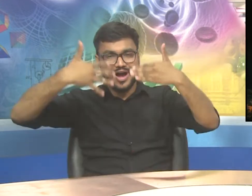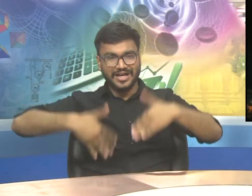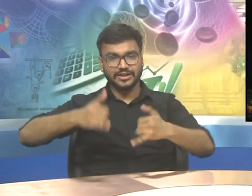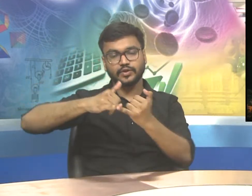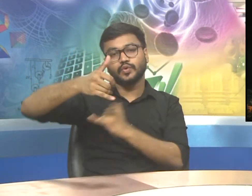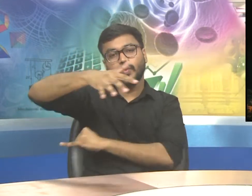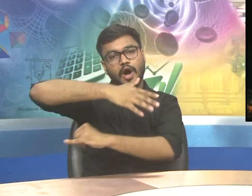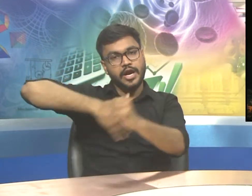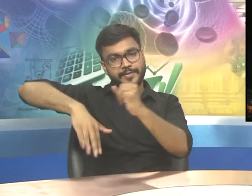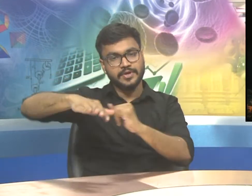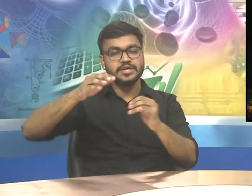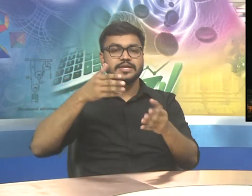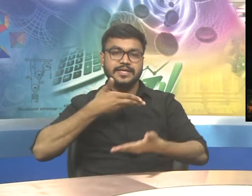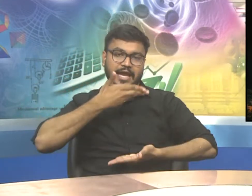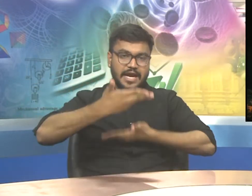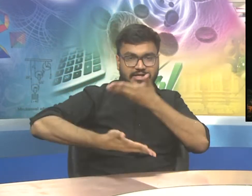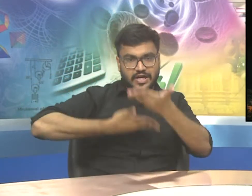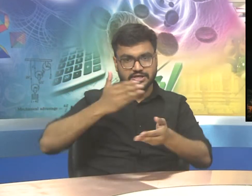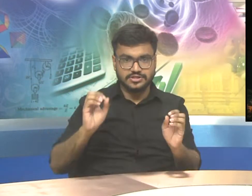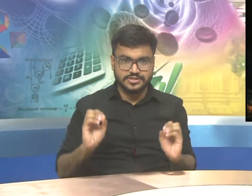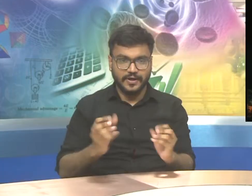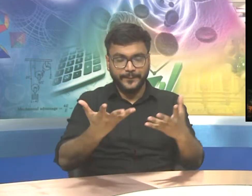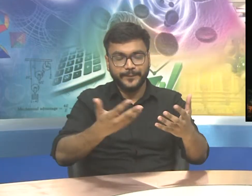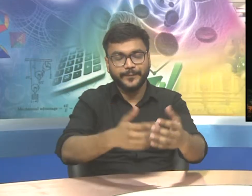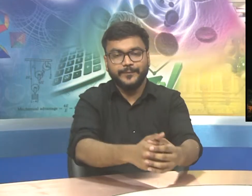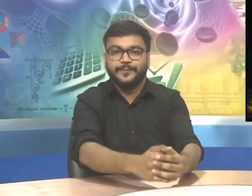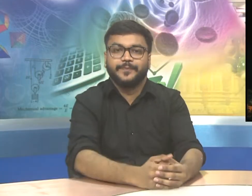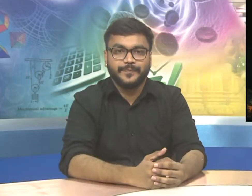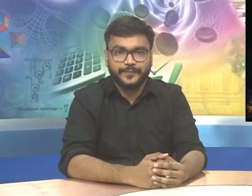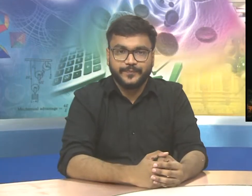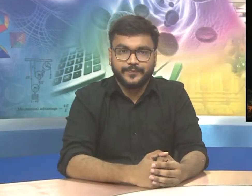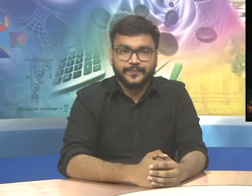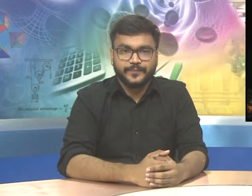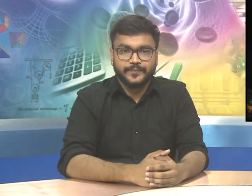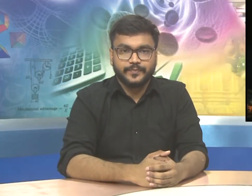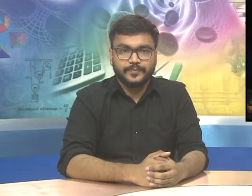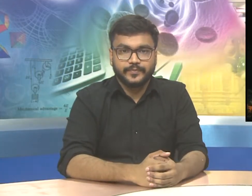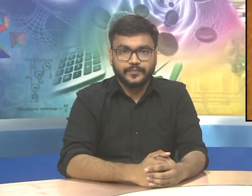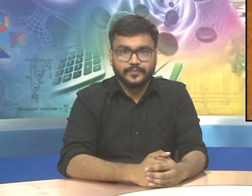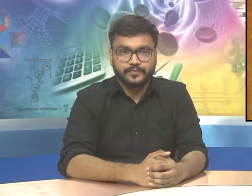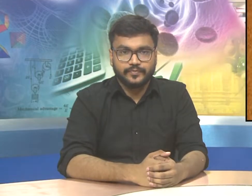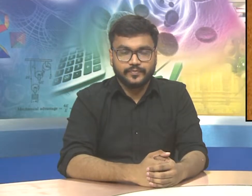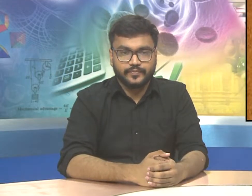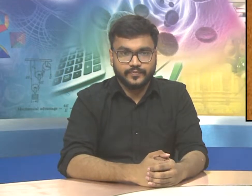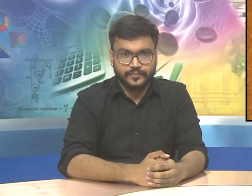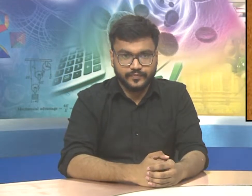Now let's start our lesson, which is Environment and Human Society.